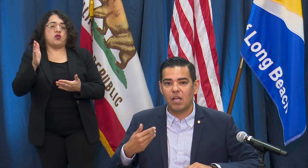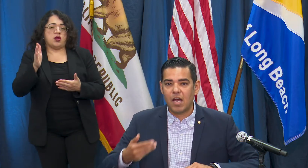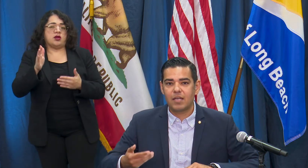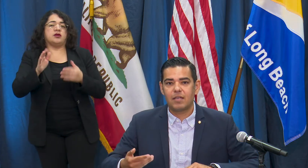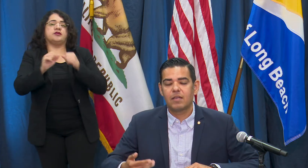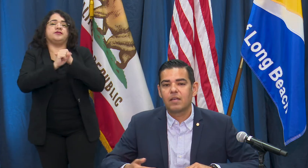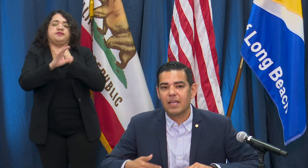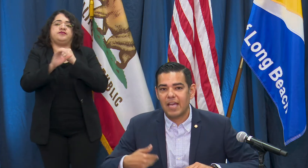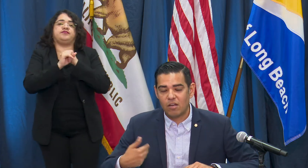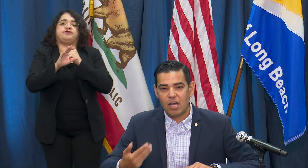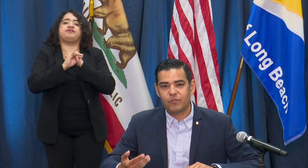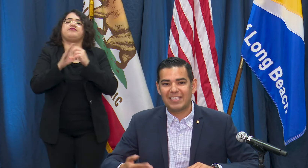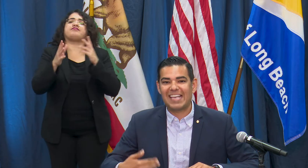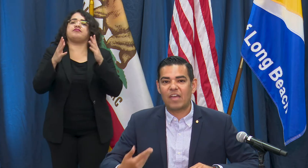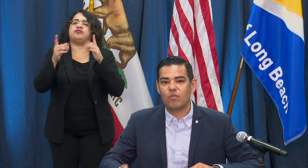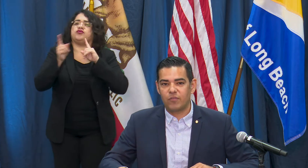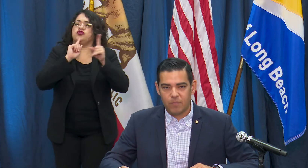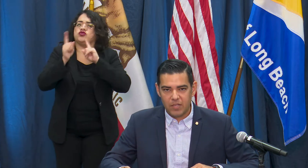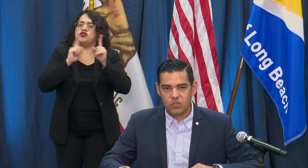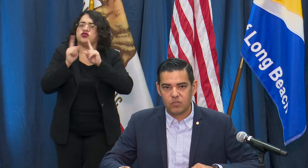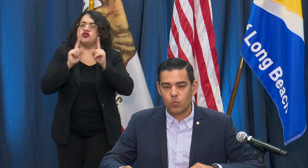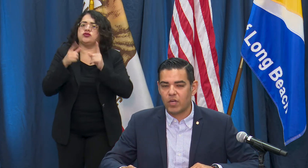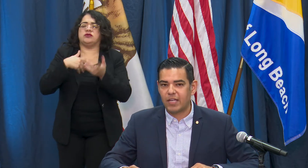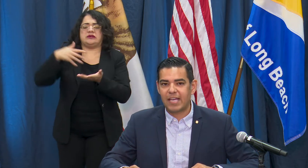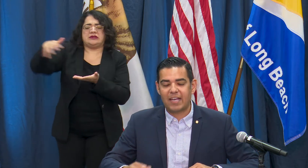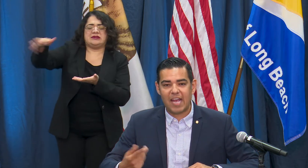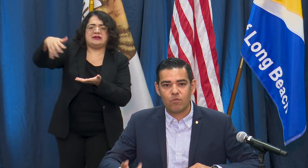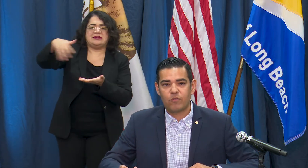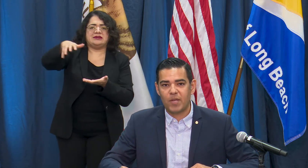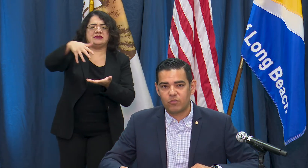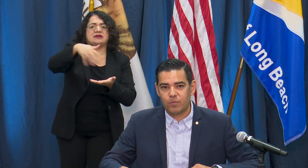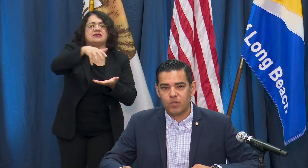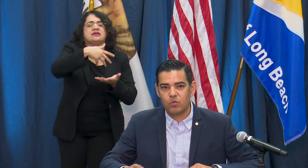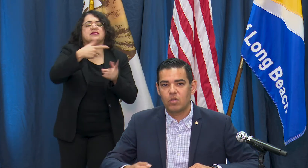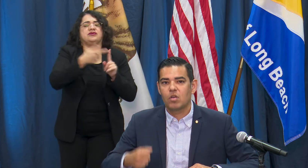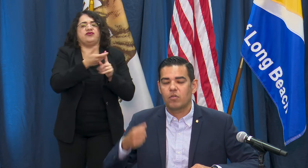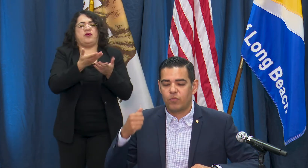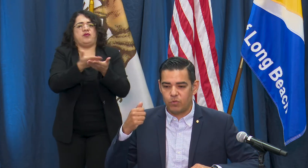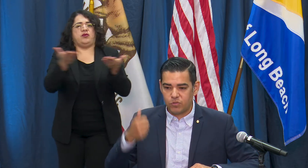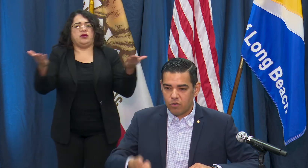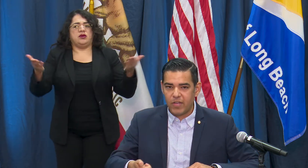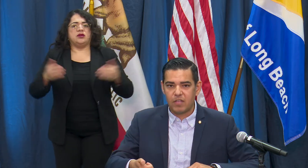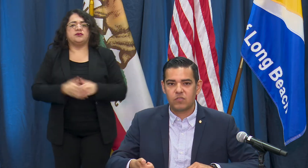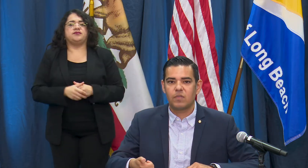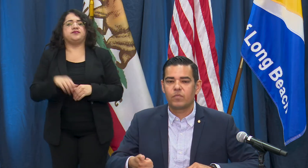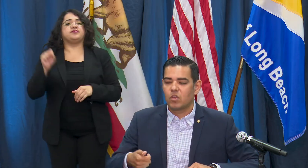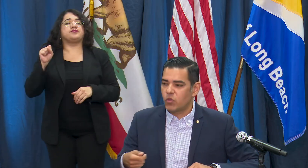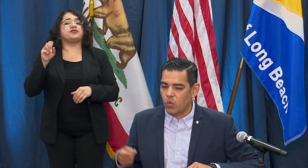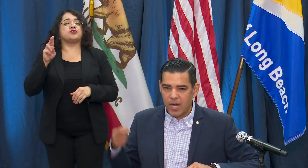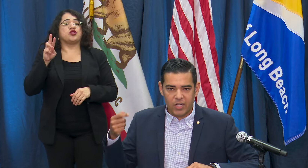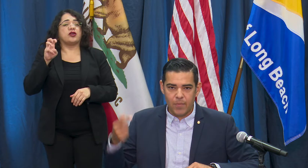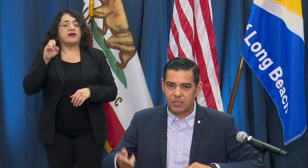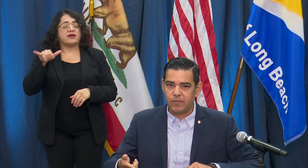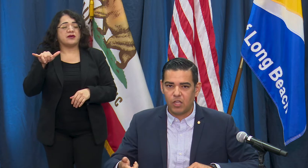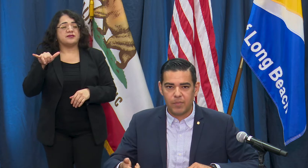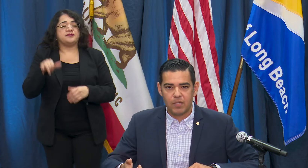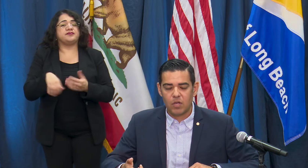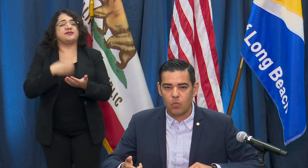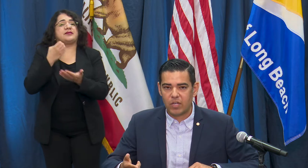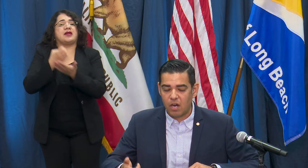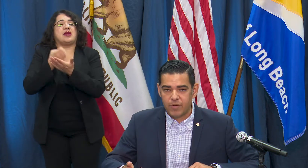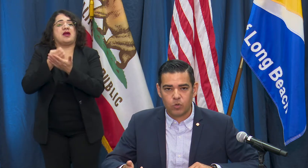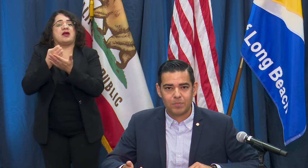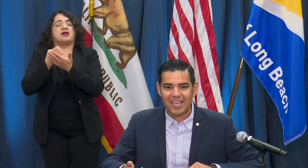a lot and often gather information. So we're going to gather information from you through surveys, through our economic